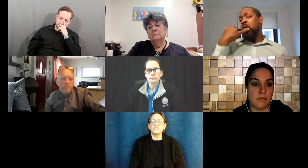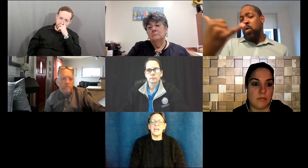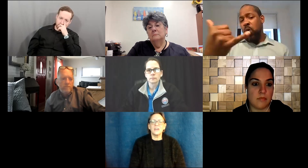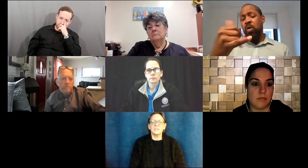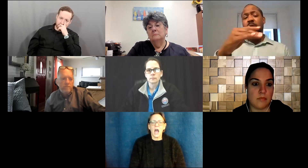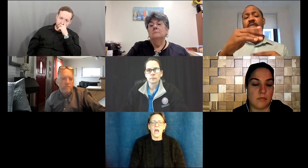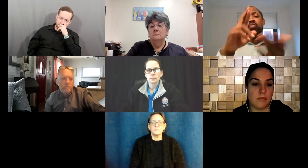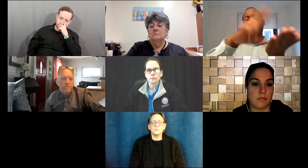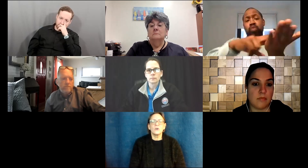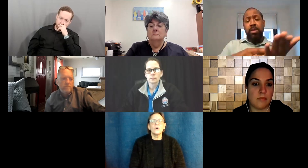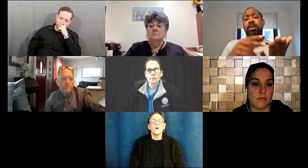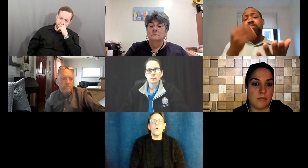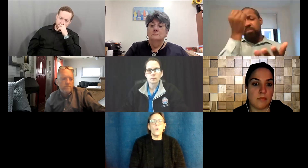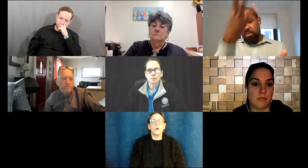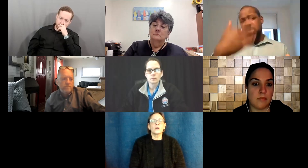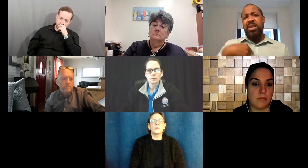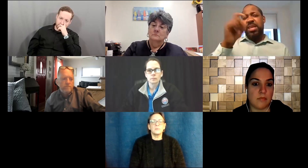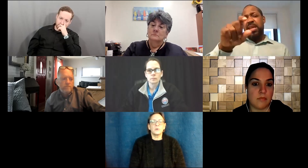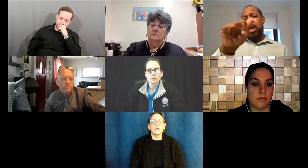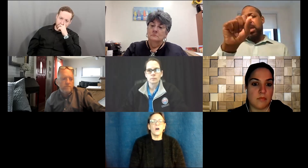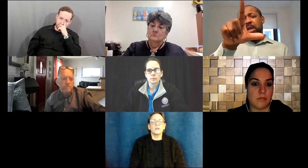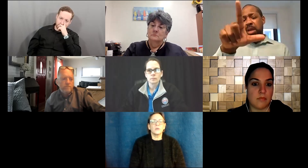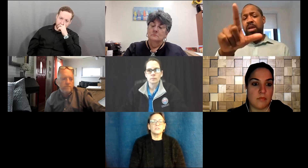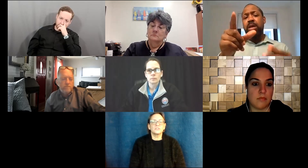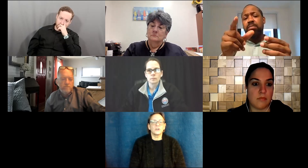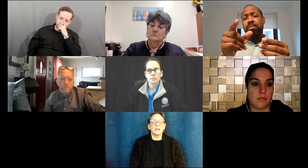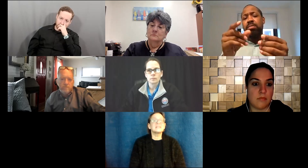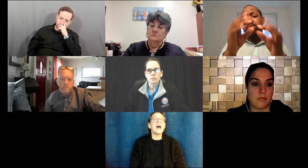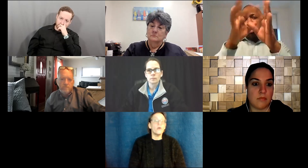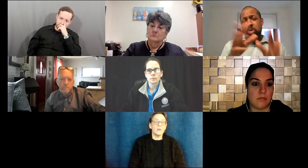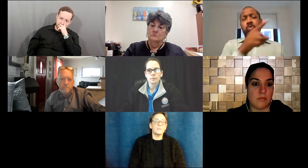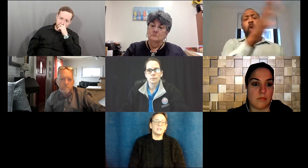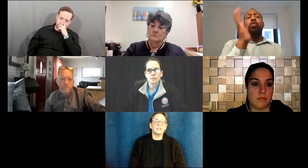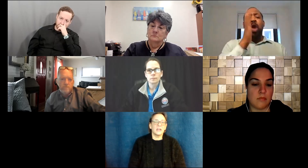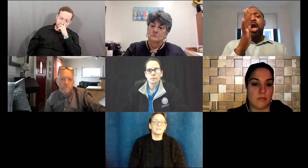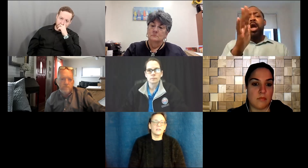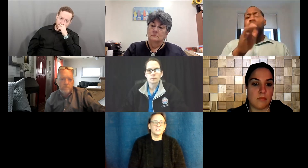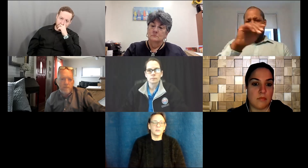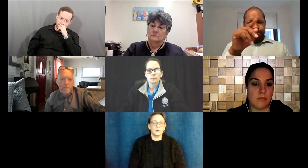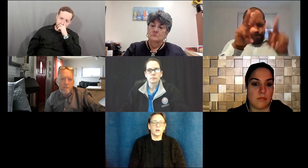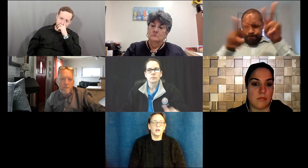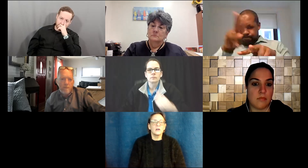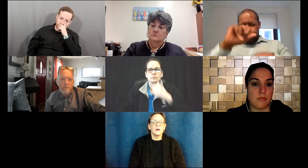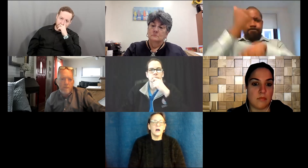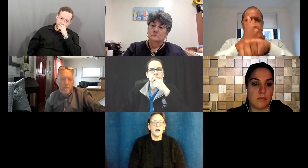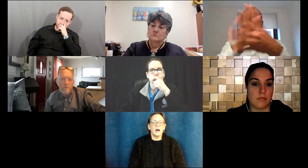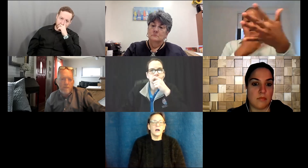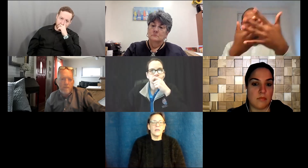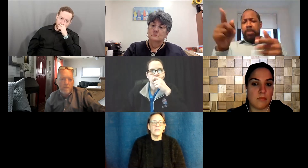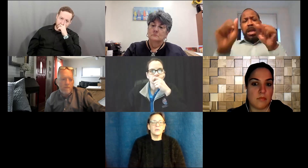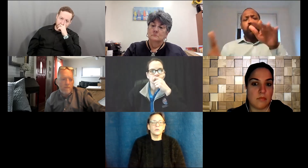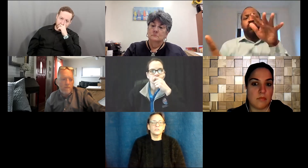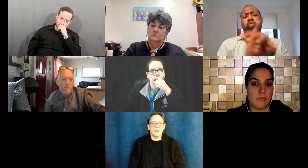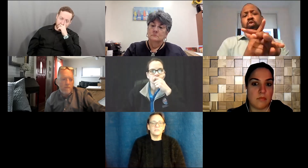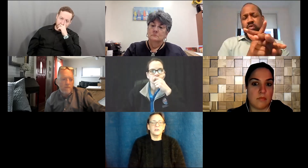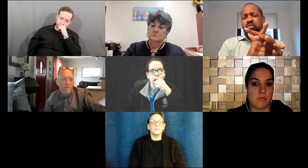which day or times, or people can call and register and tell them they need an ASL interpreter, and